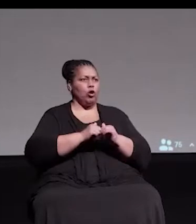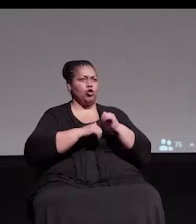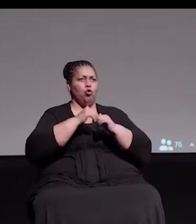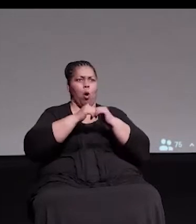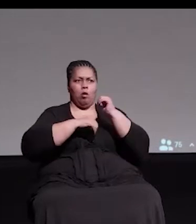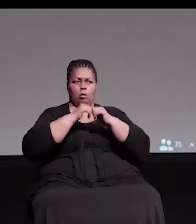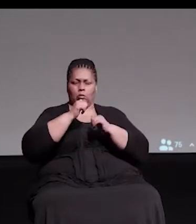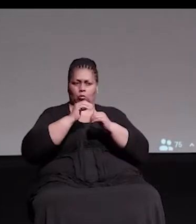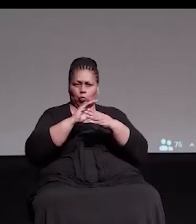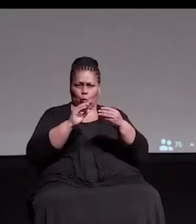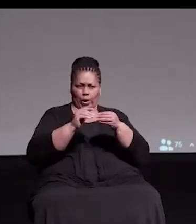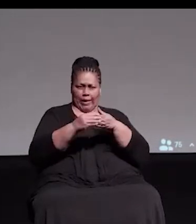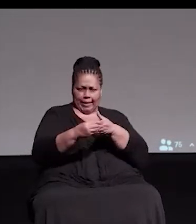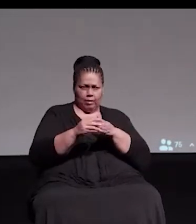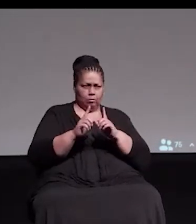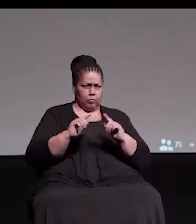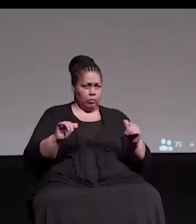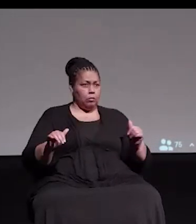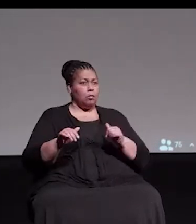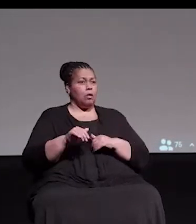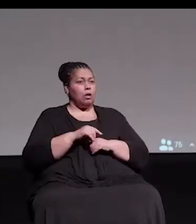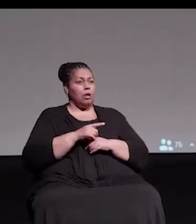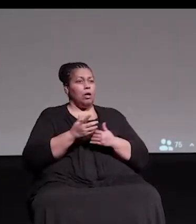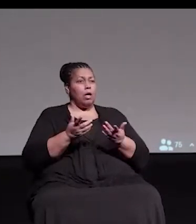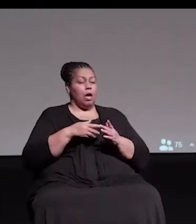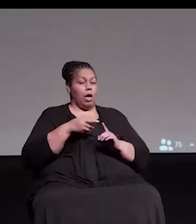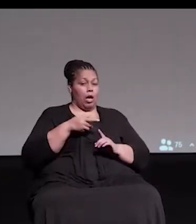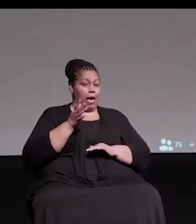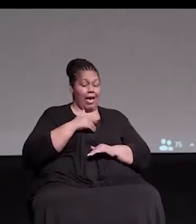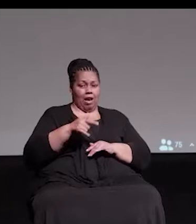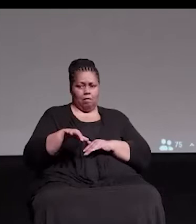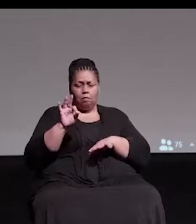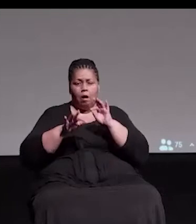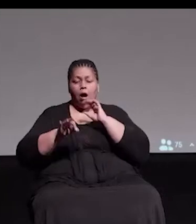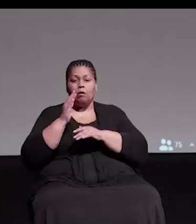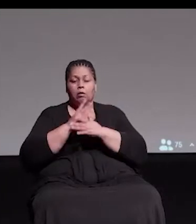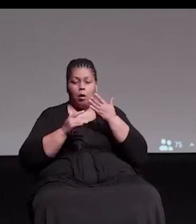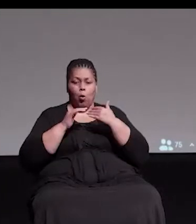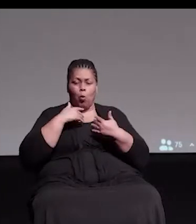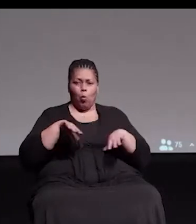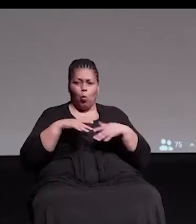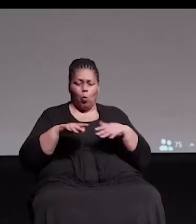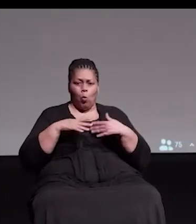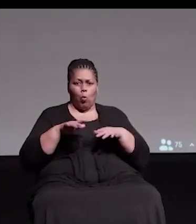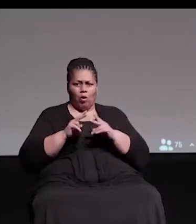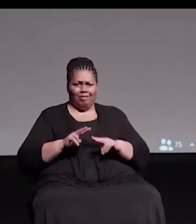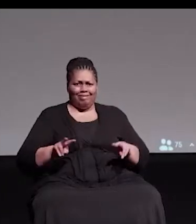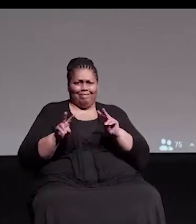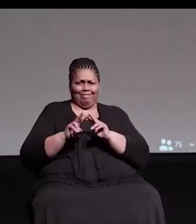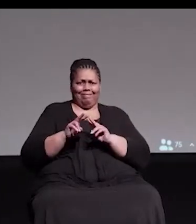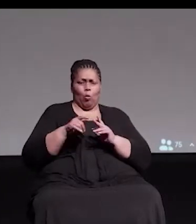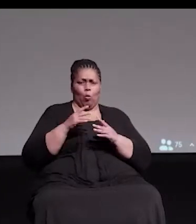structural story beats and things like that. And in a few cases, like found some gems where it was like, wow, like no one has seen